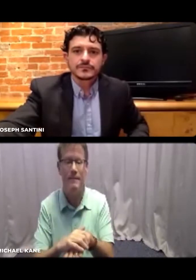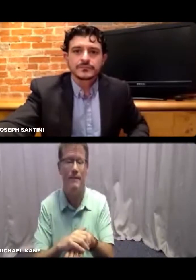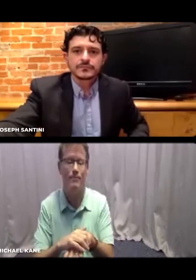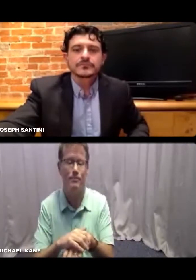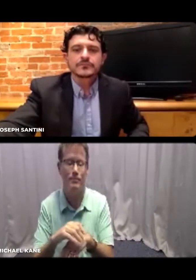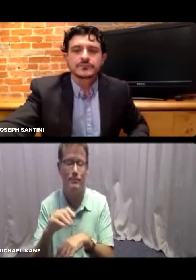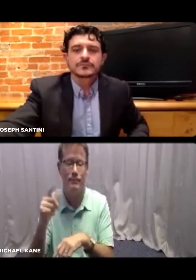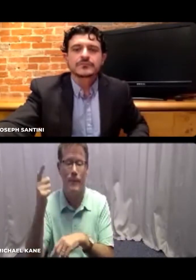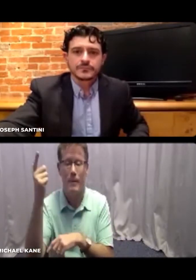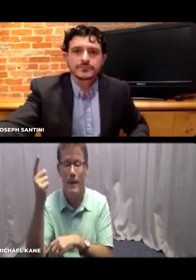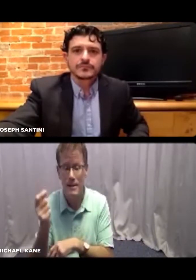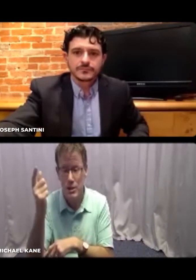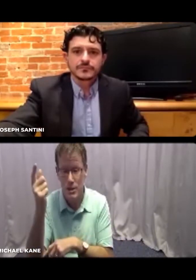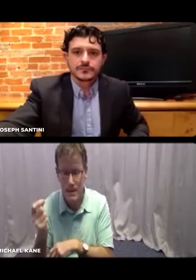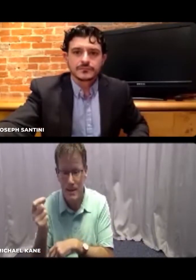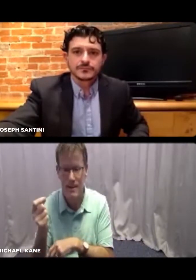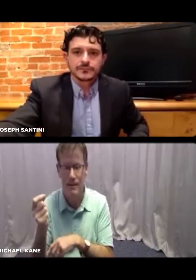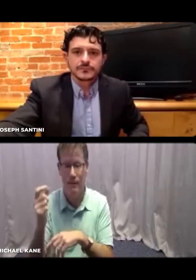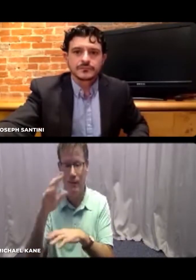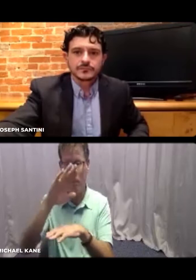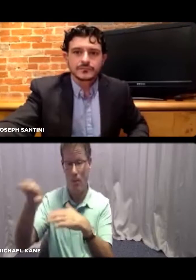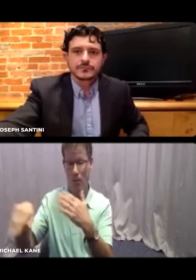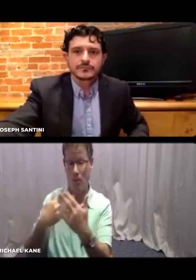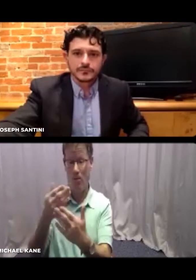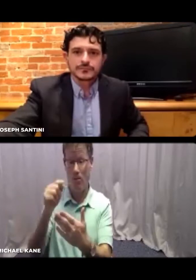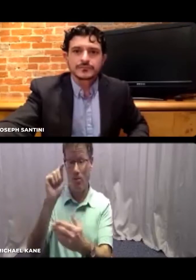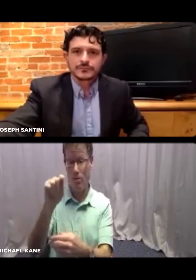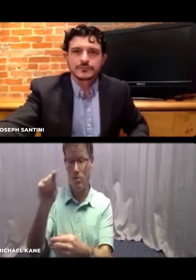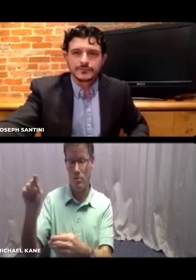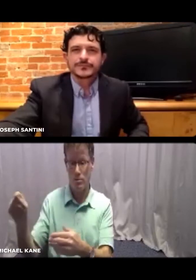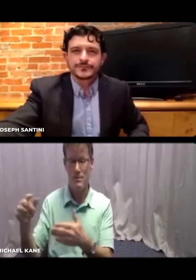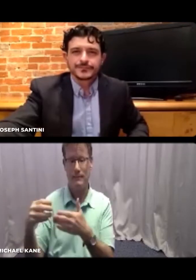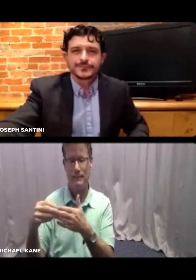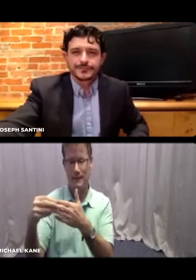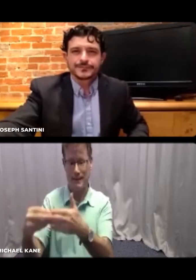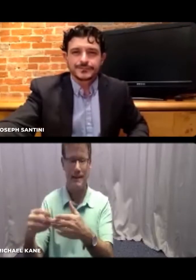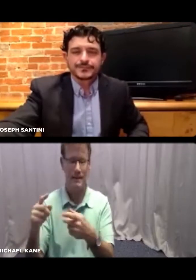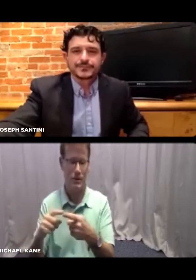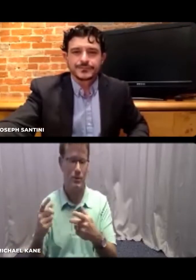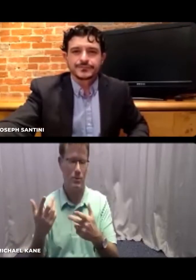Security, pensions, all of those topics